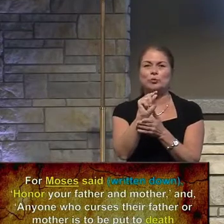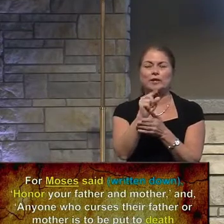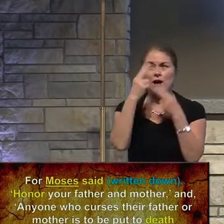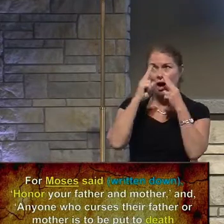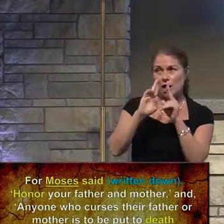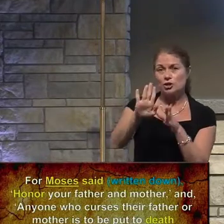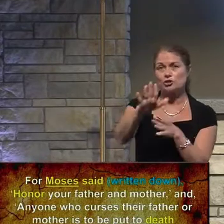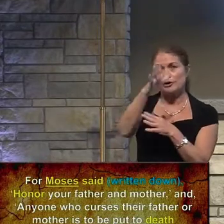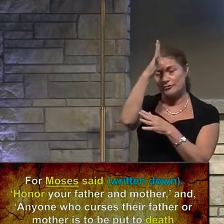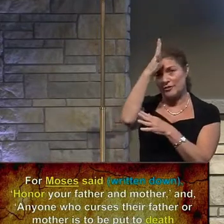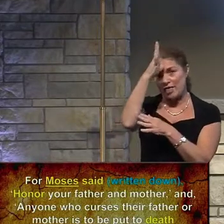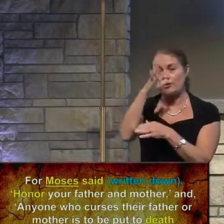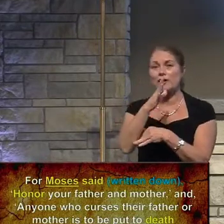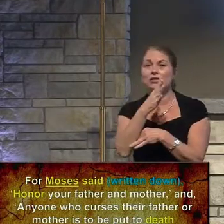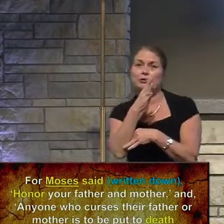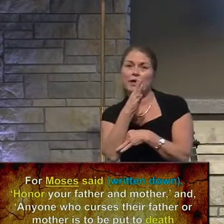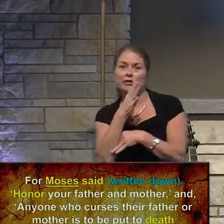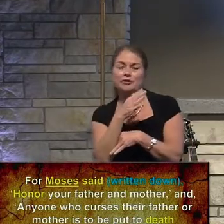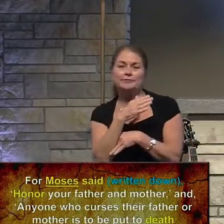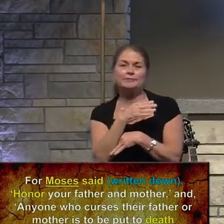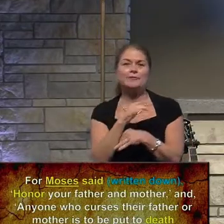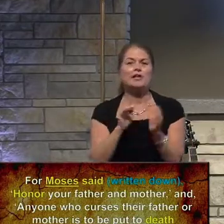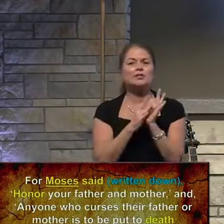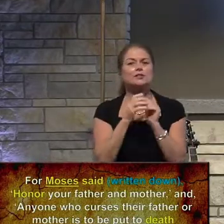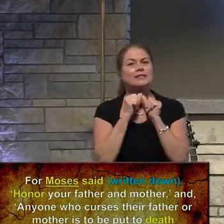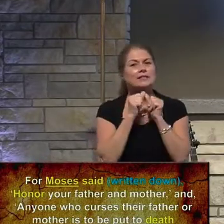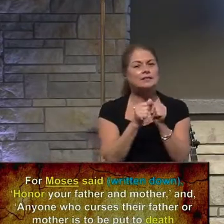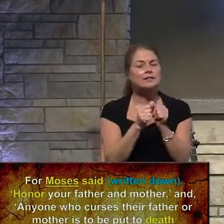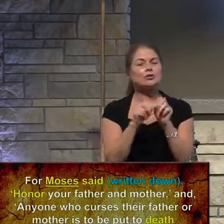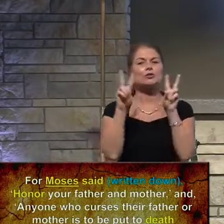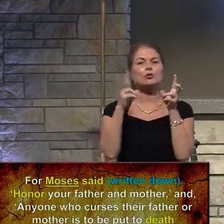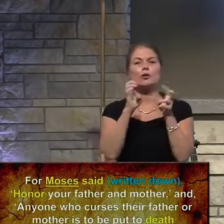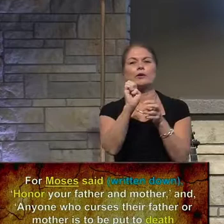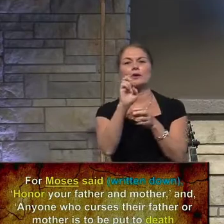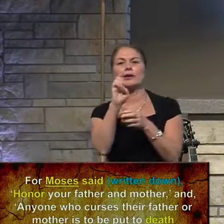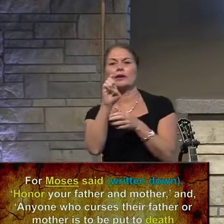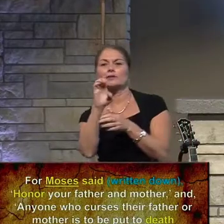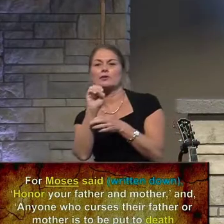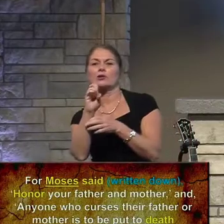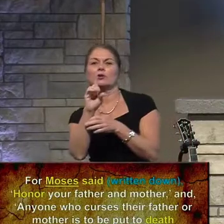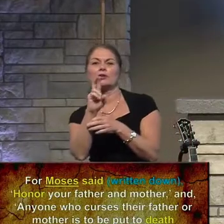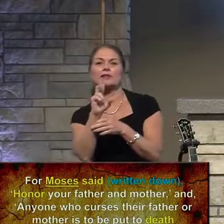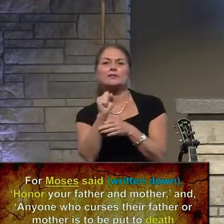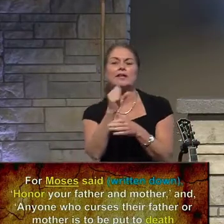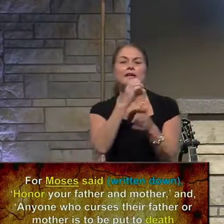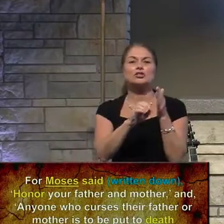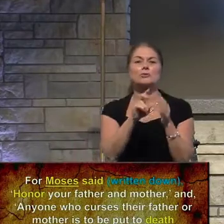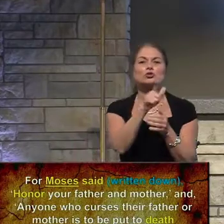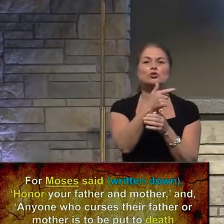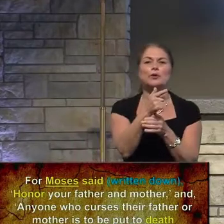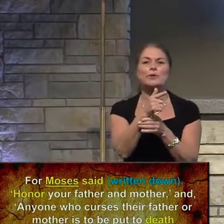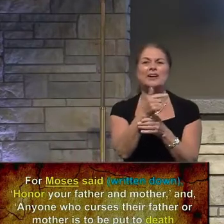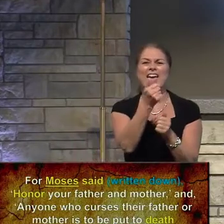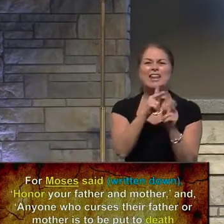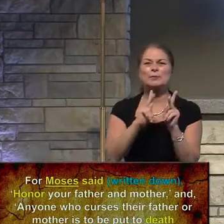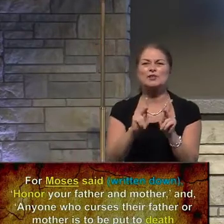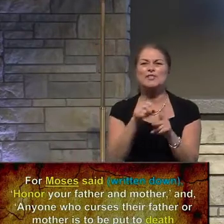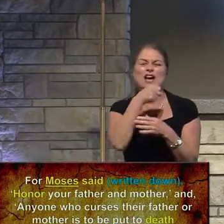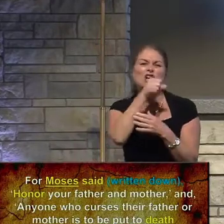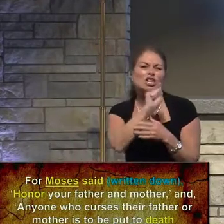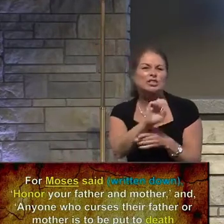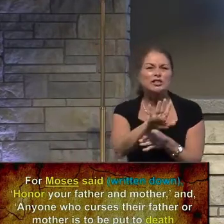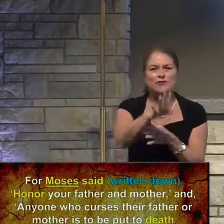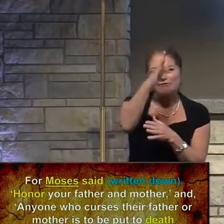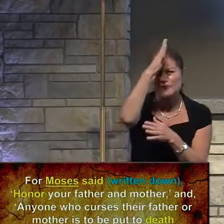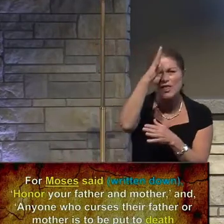mother. But then Jesus also goes on to quote Exodus chapter 21. Anyone who curses their father or mother is to be